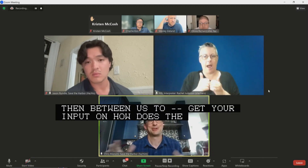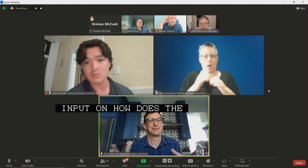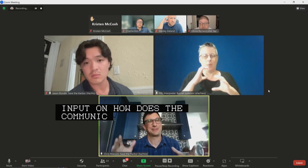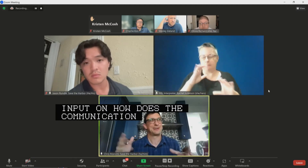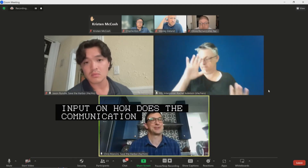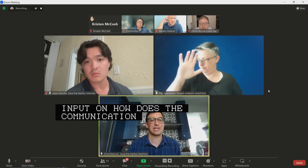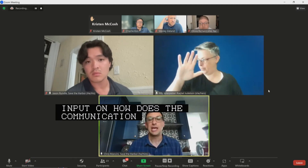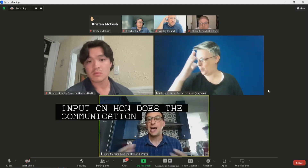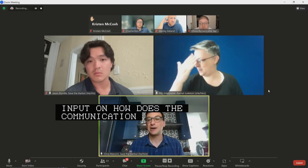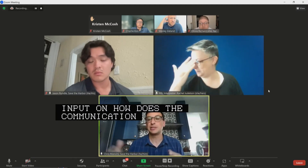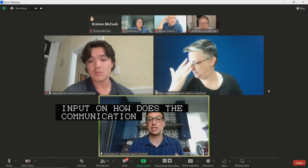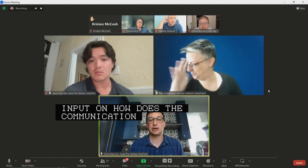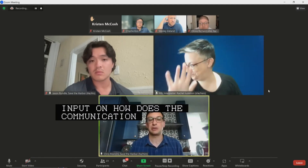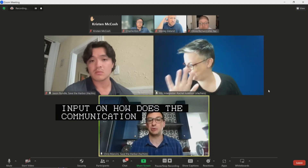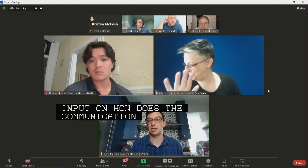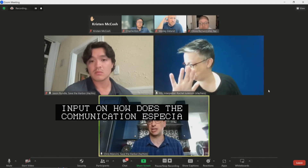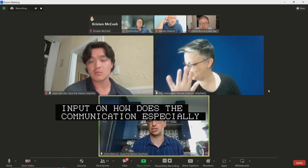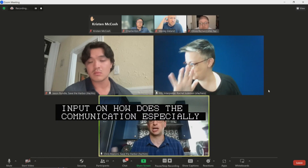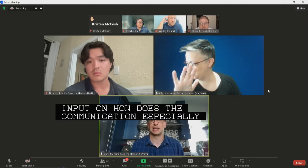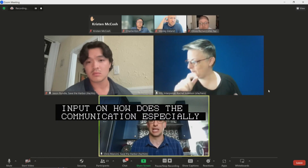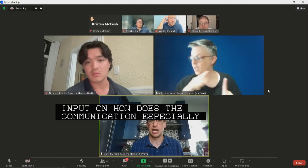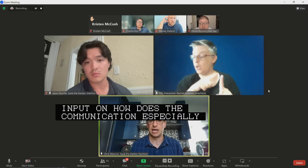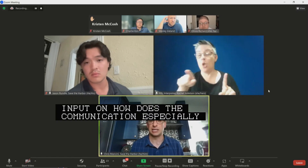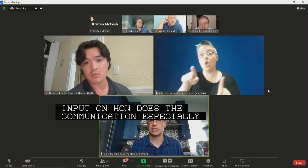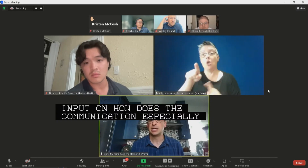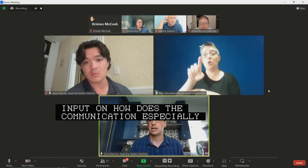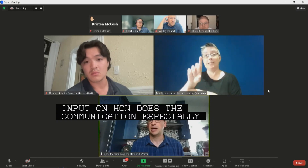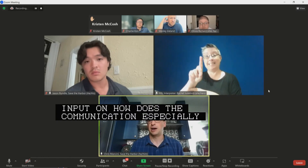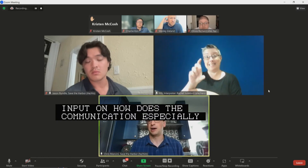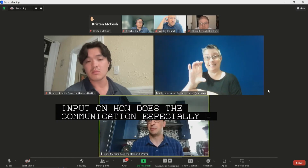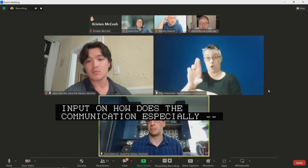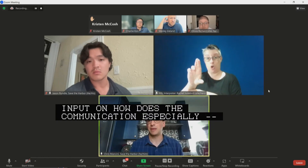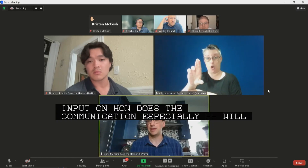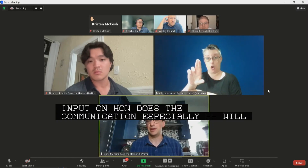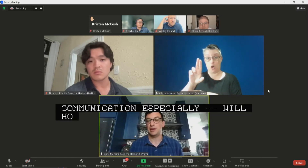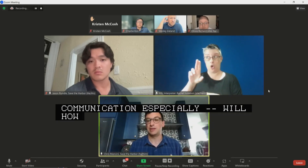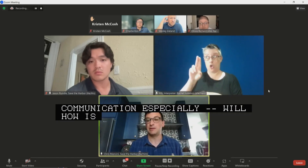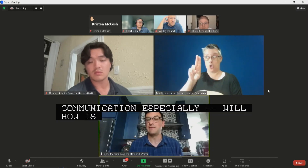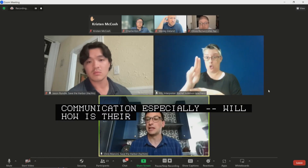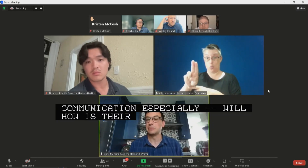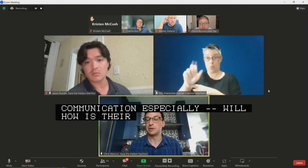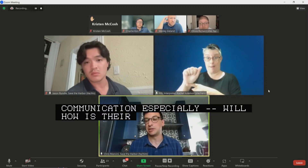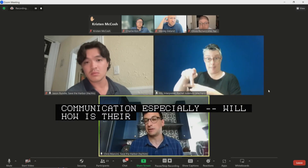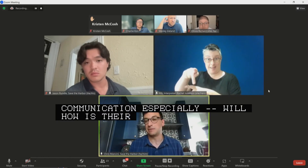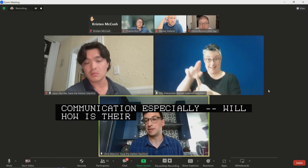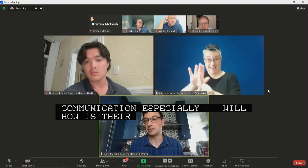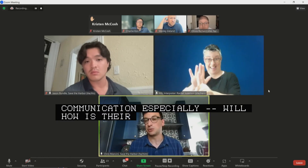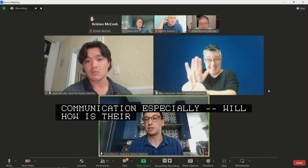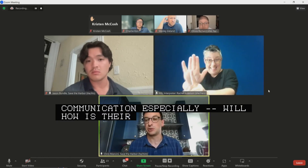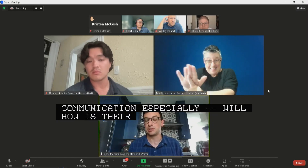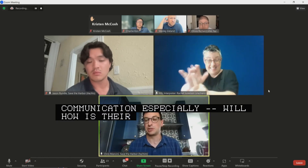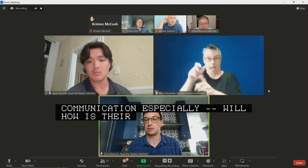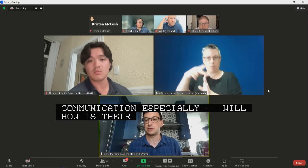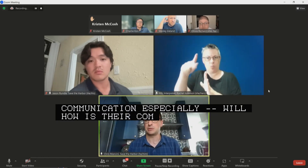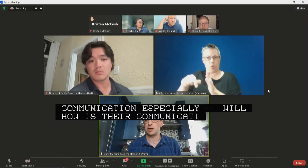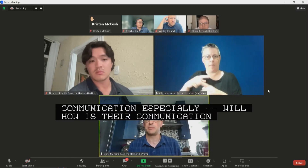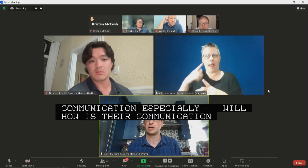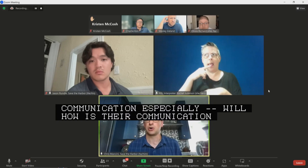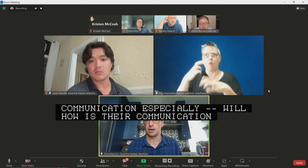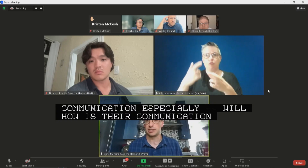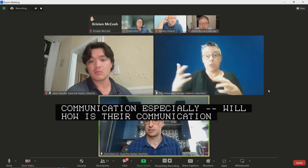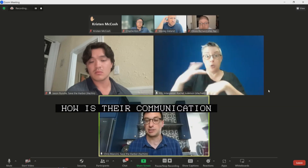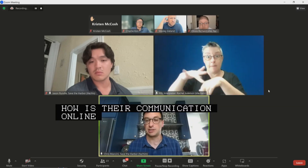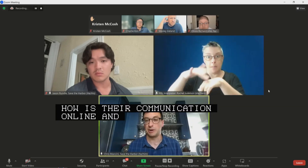I'm trying to think of how to phrase it, how does their communication online and the availability of these resources